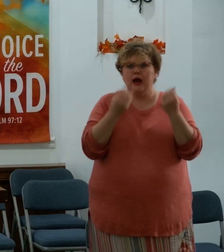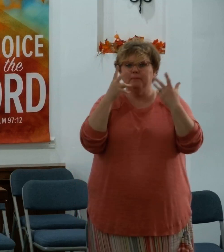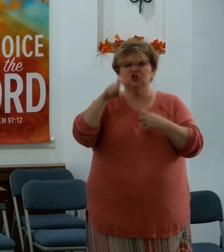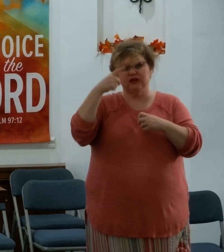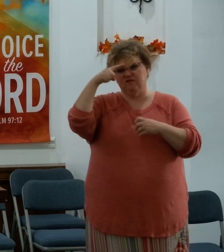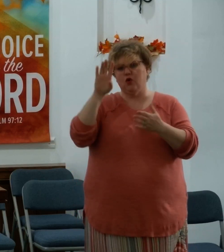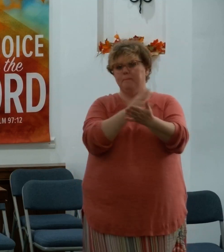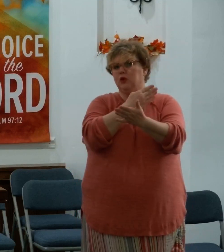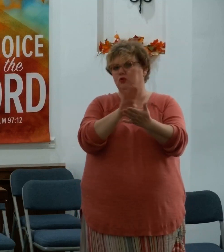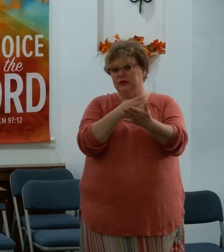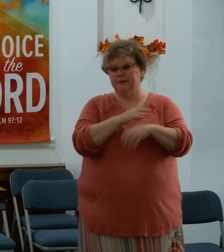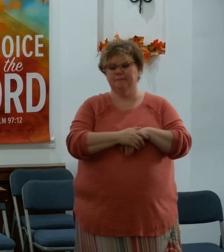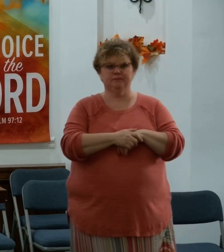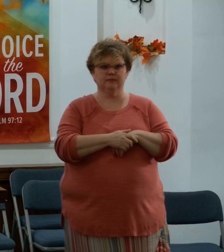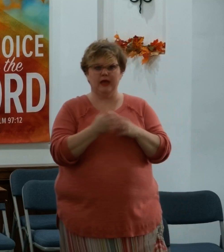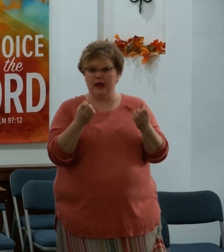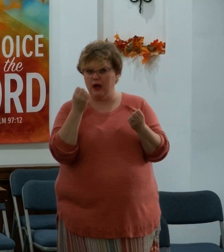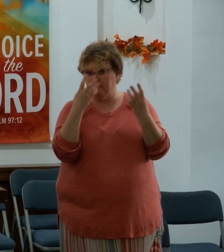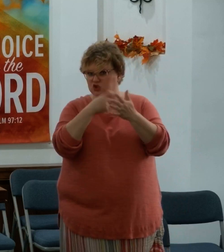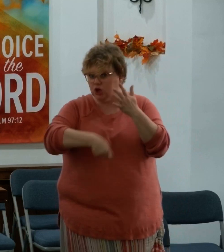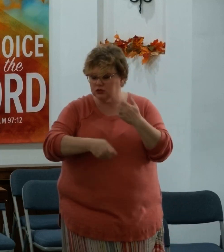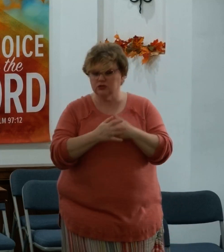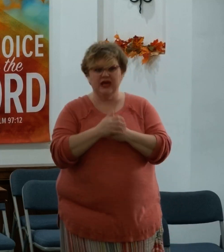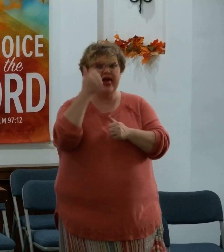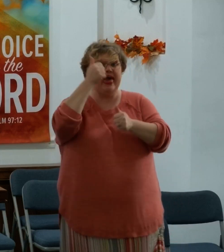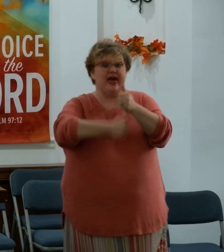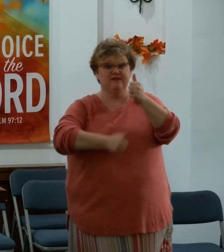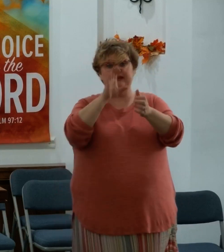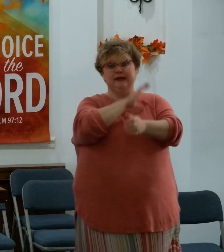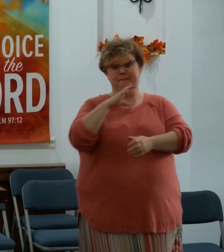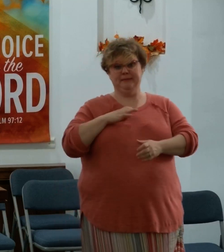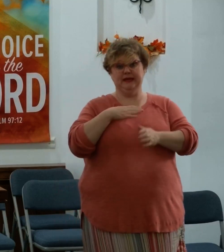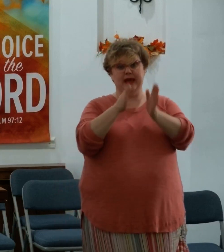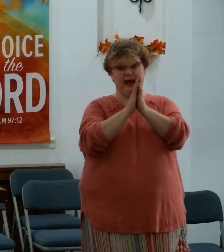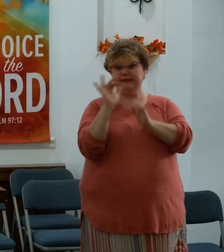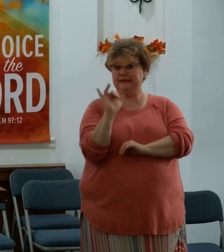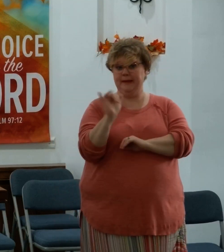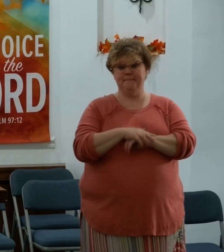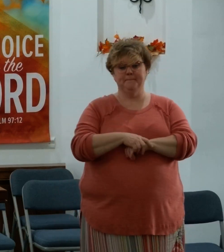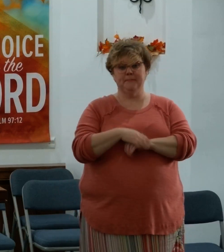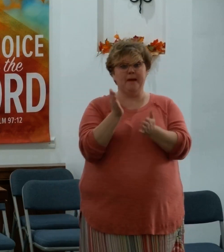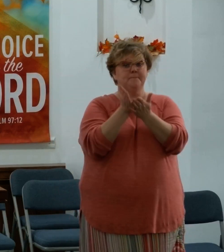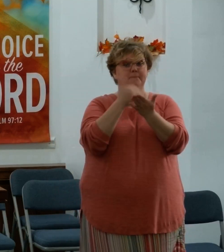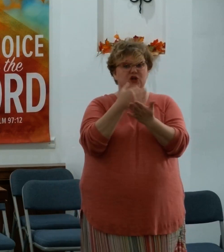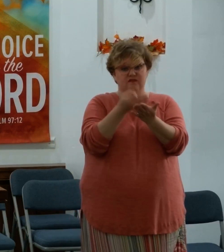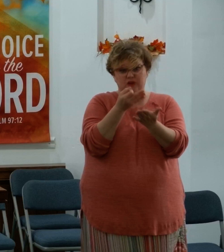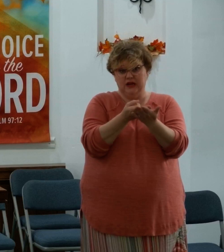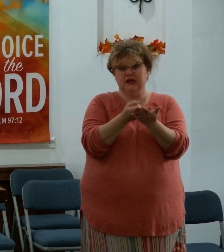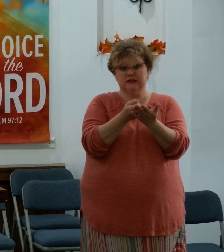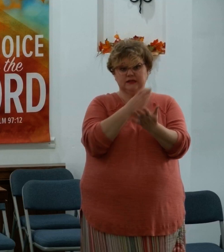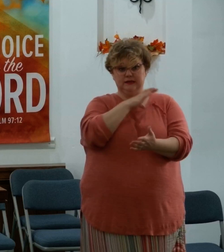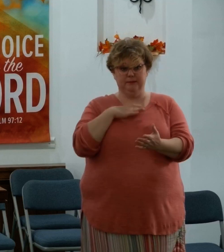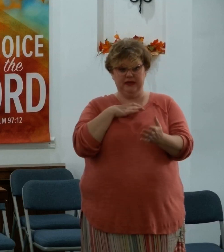music for the church in the coming year? What's it going to cost? Every committee is being asked that, and the budget finance committee is assimilating all